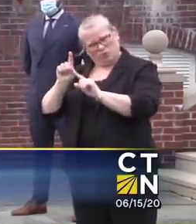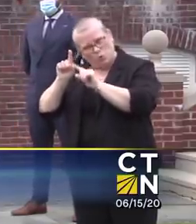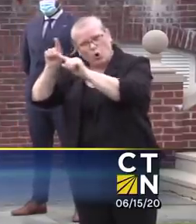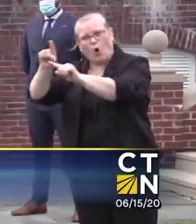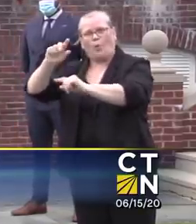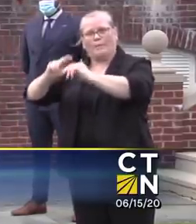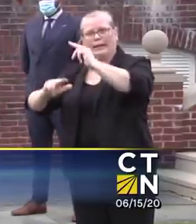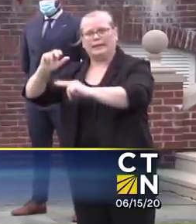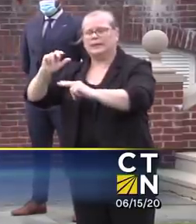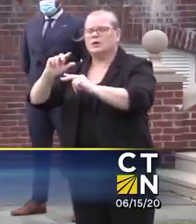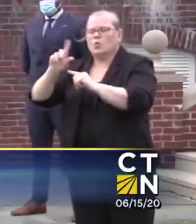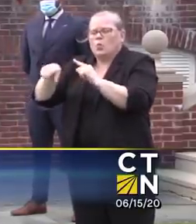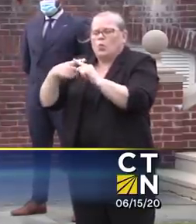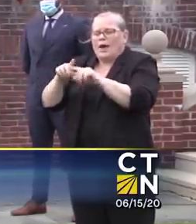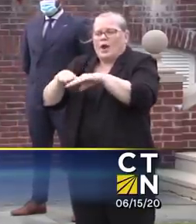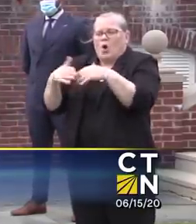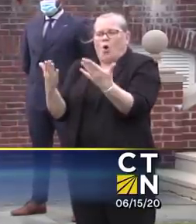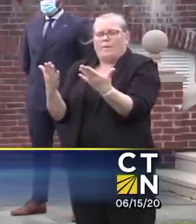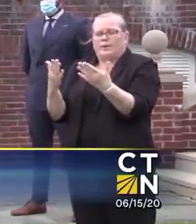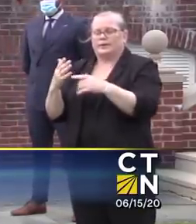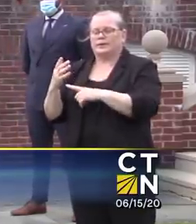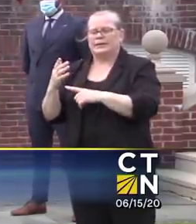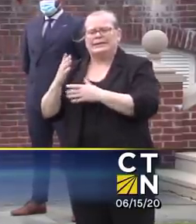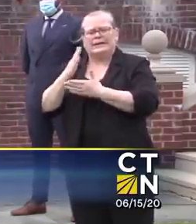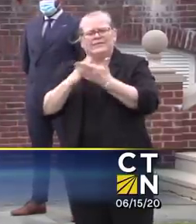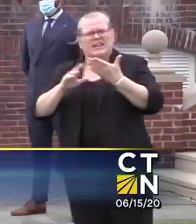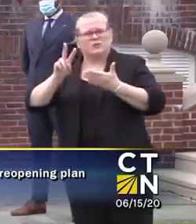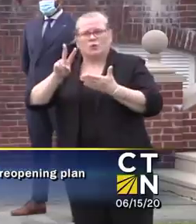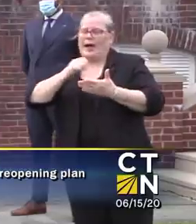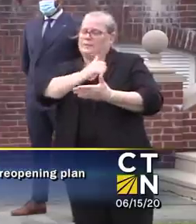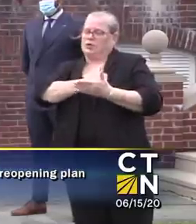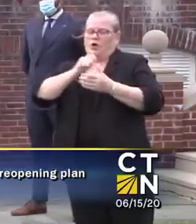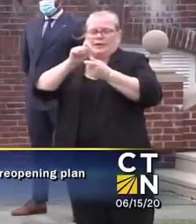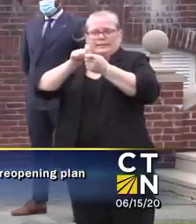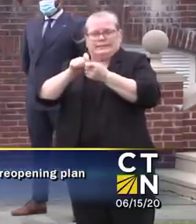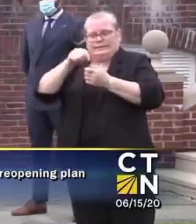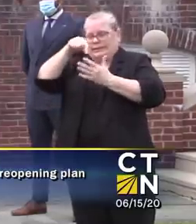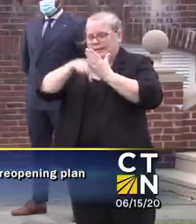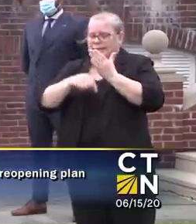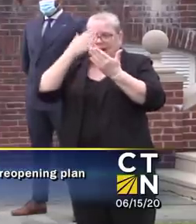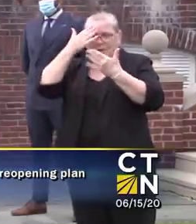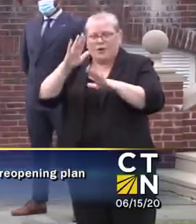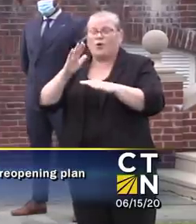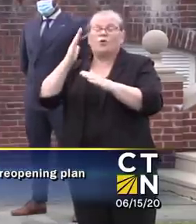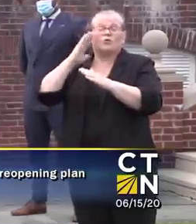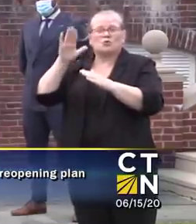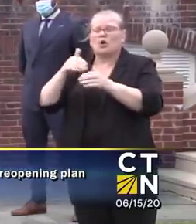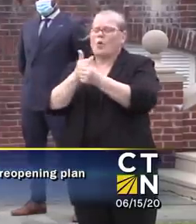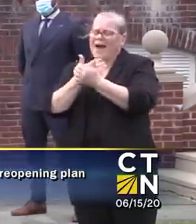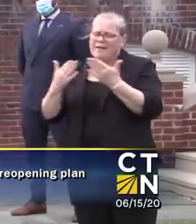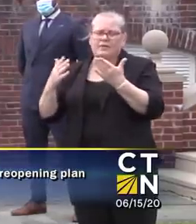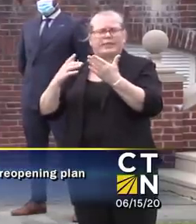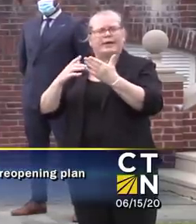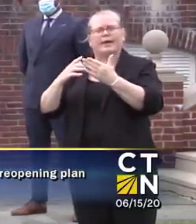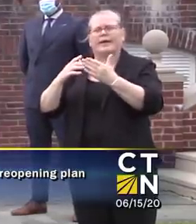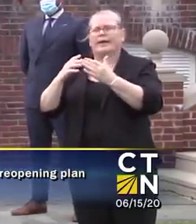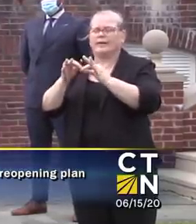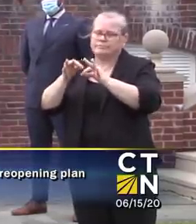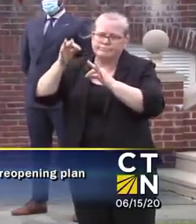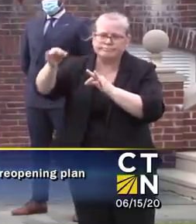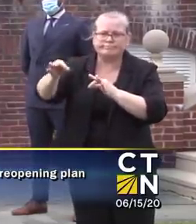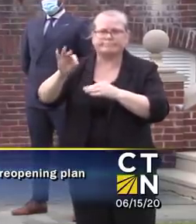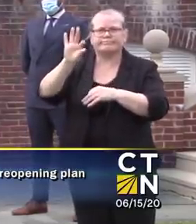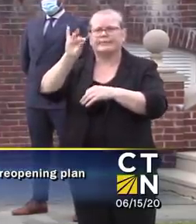to you on the specifics. I'm sorry, I don't know the details. As you know, we extended everything out 90, 120 days, so there was no need for you to go in